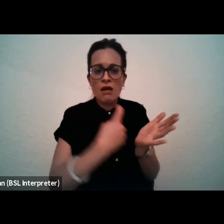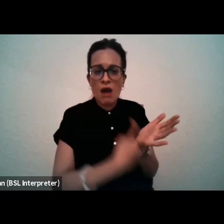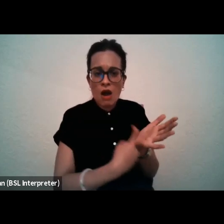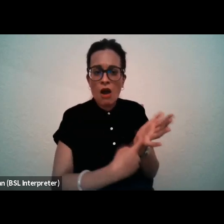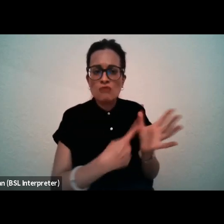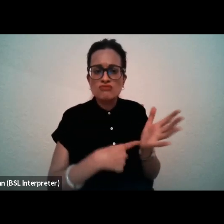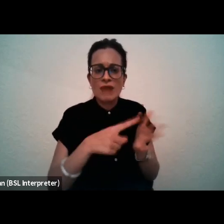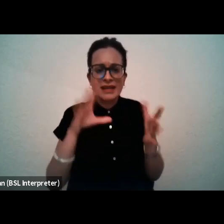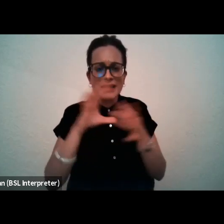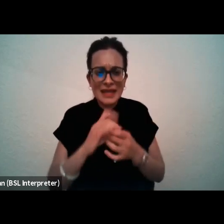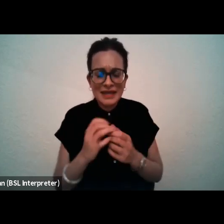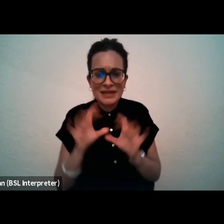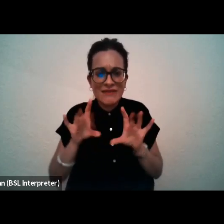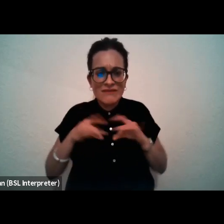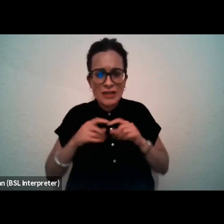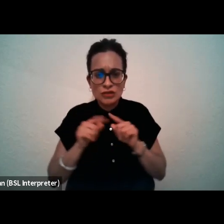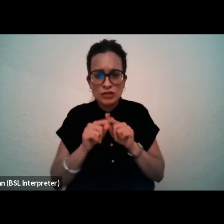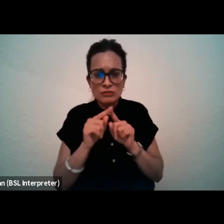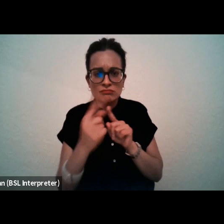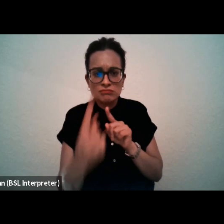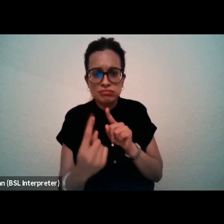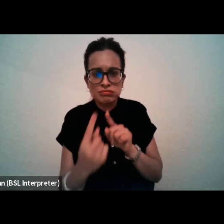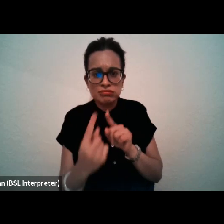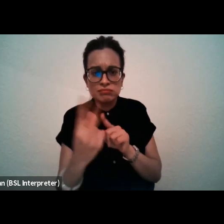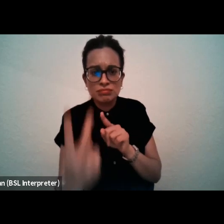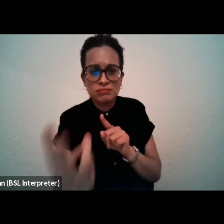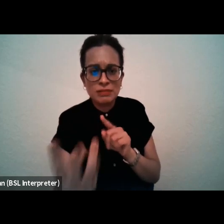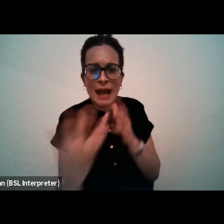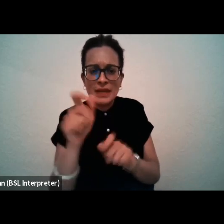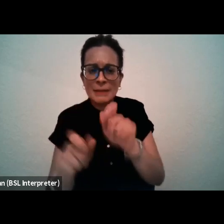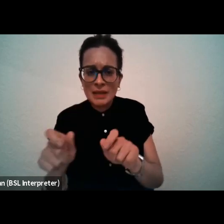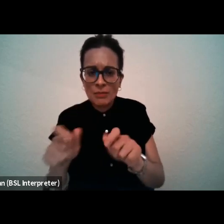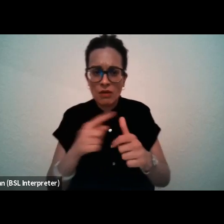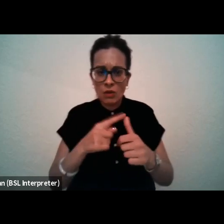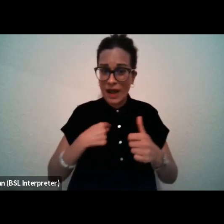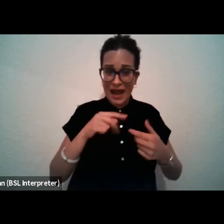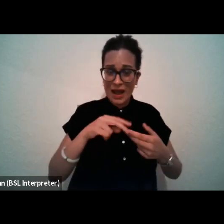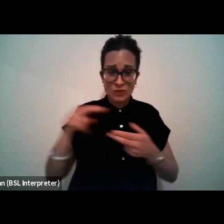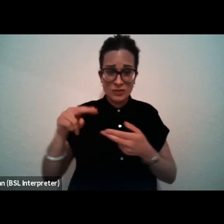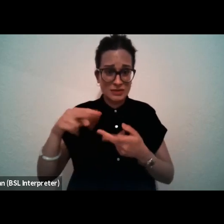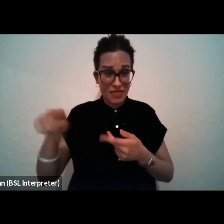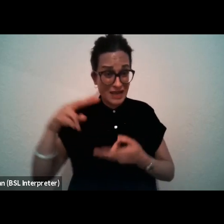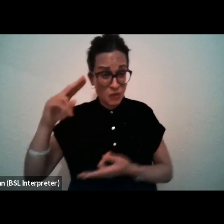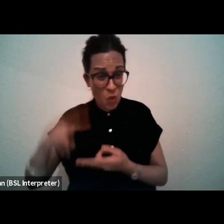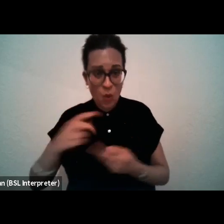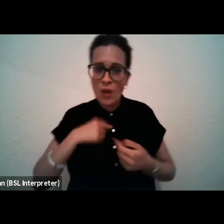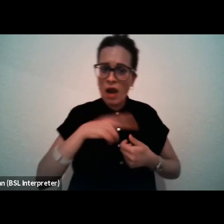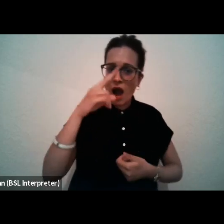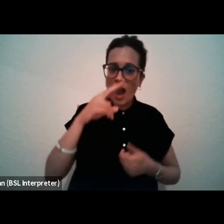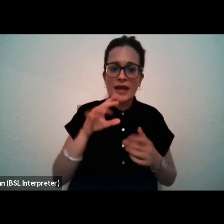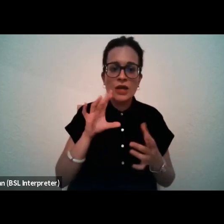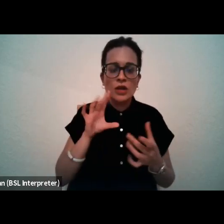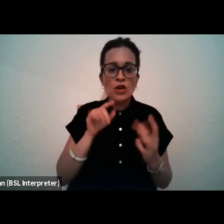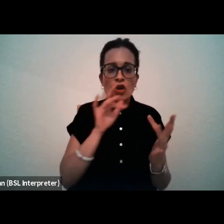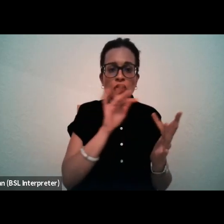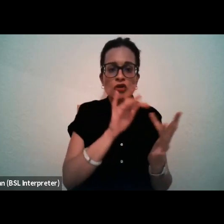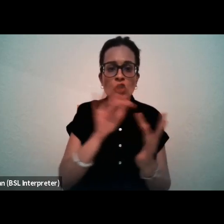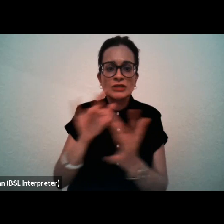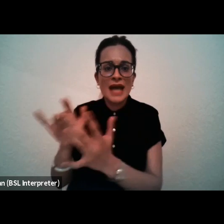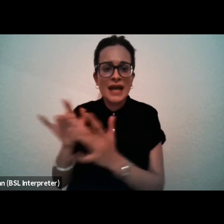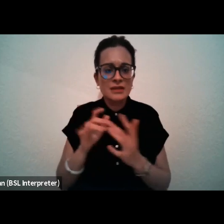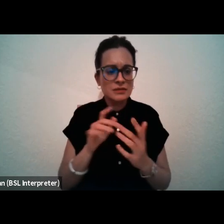it. Testing and contact tracing, which has already been referred to, which we think is really important and is not in place,